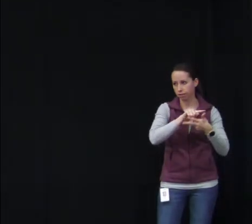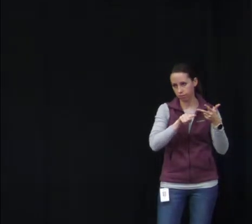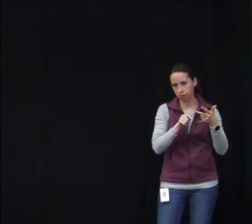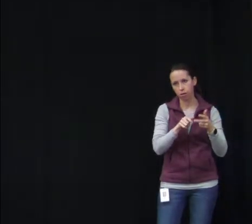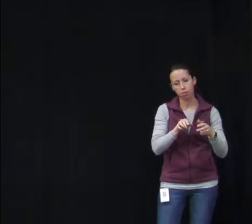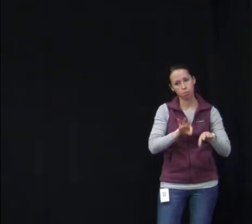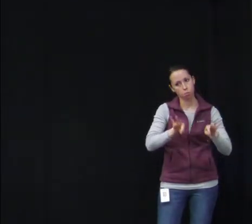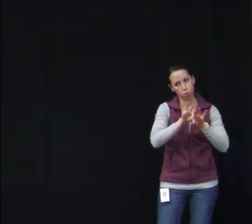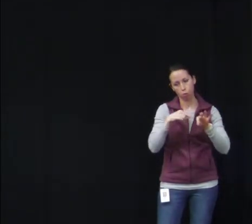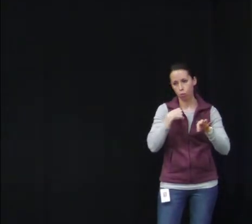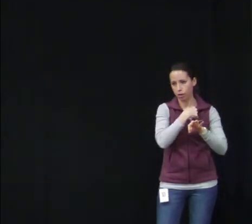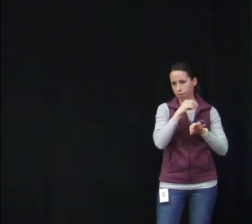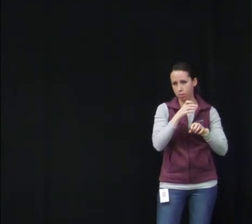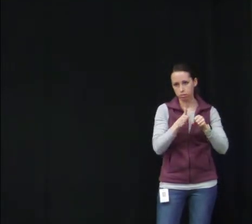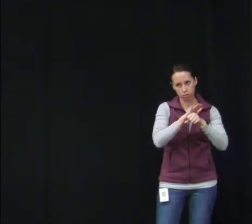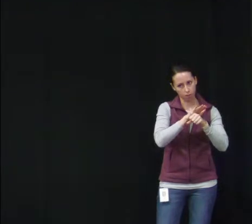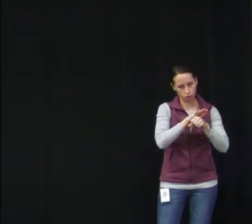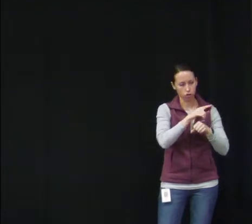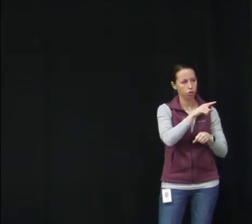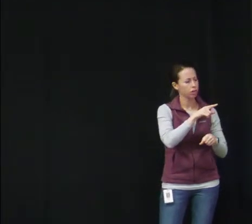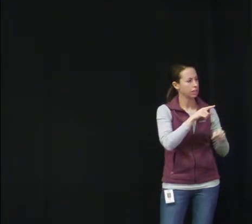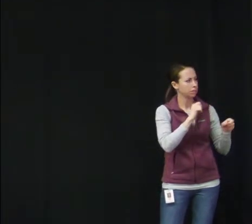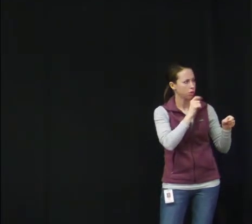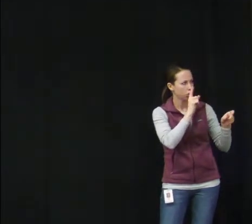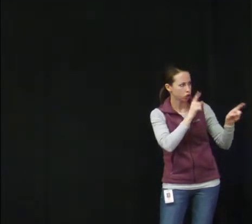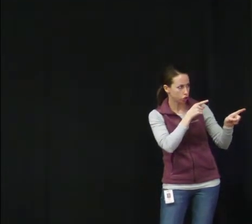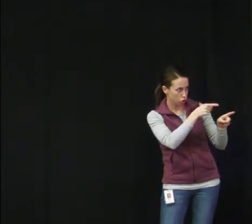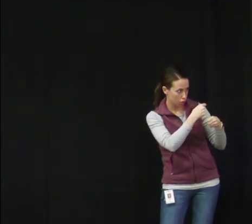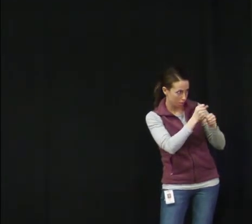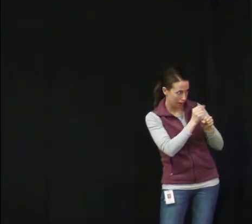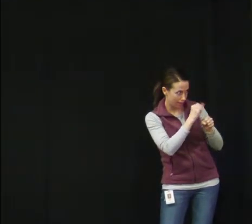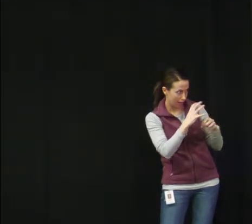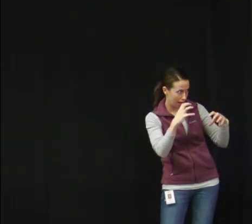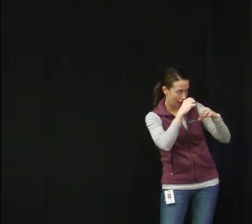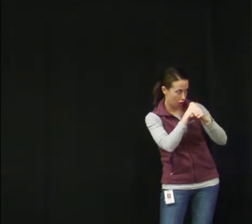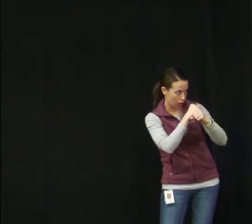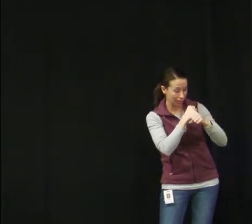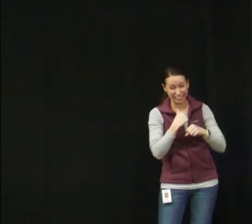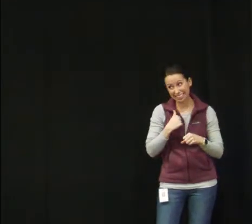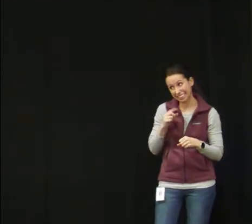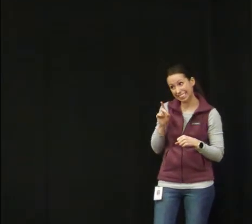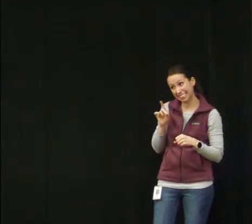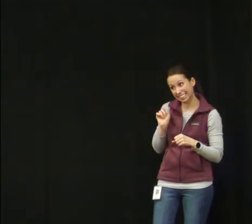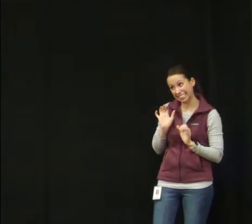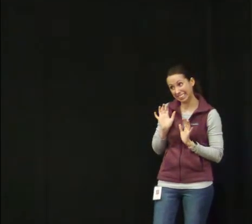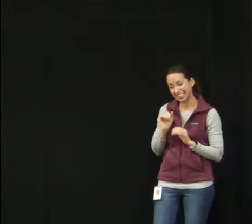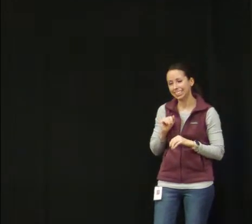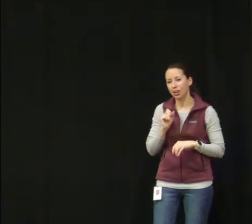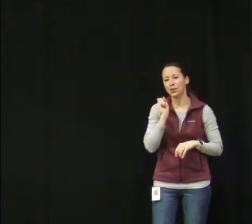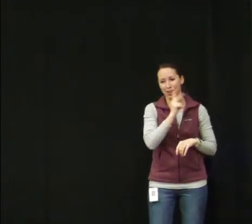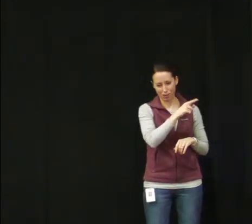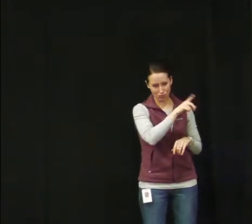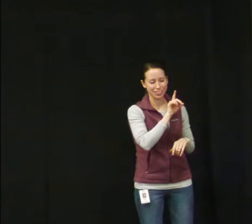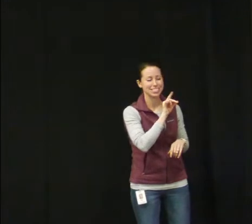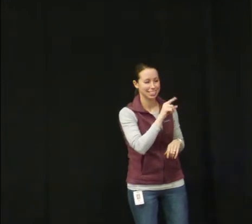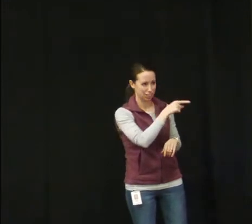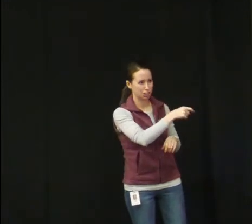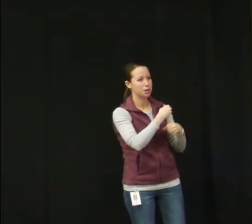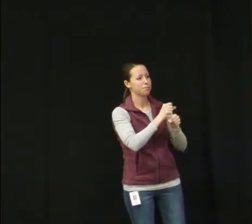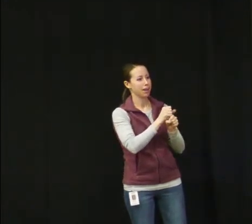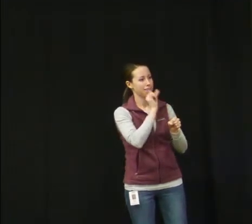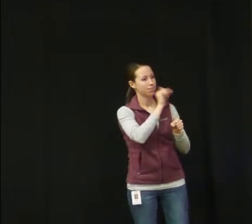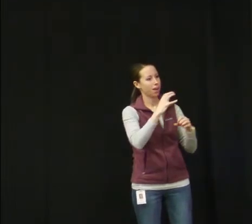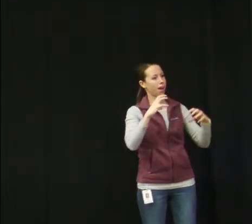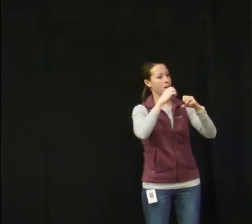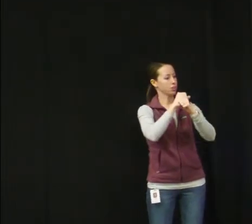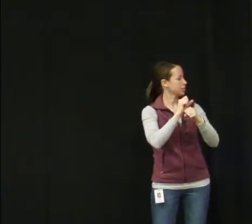And Christina, I'm not sure if she made this acronym. You did? I did, yeah. Okay, so she has created the acronym